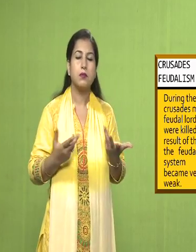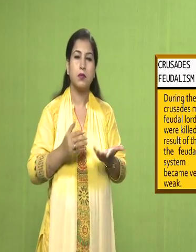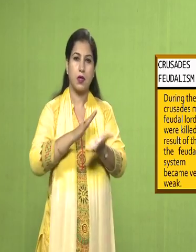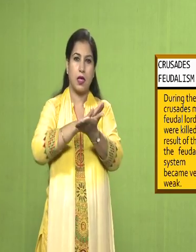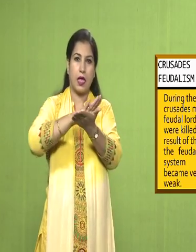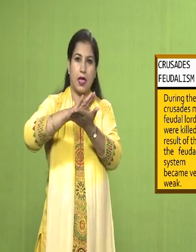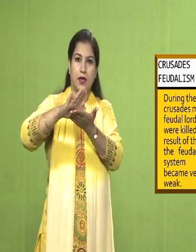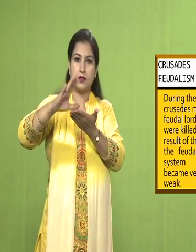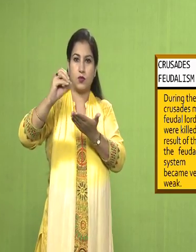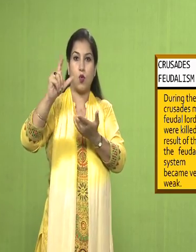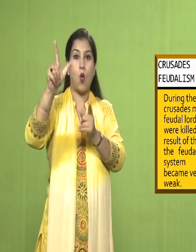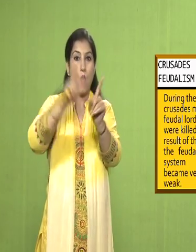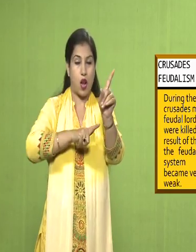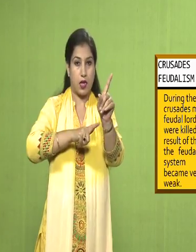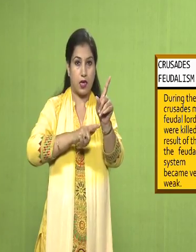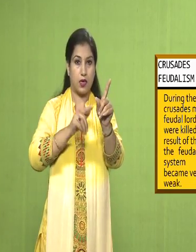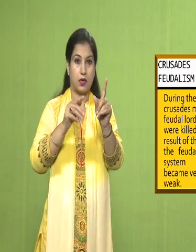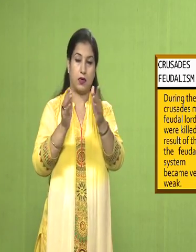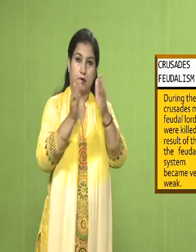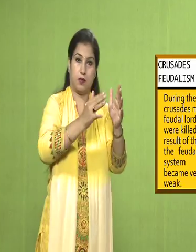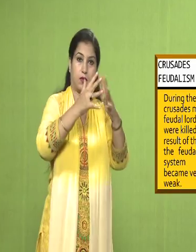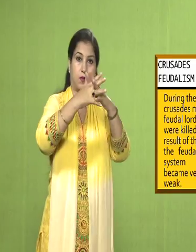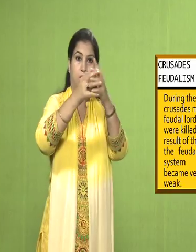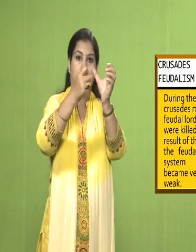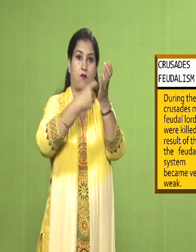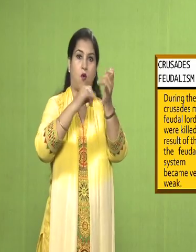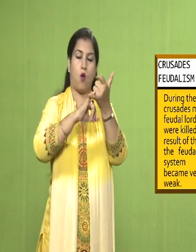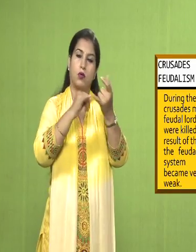also responsible for the end of the feudal system.